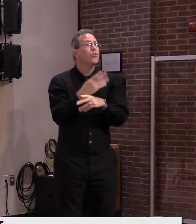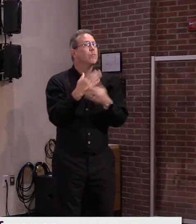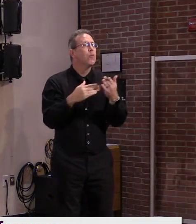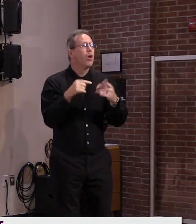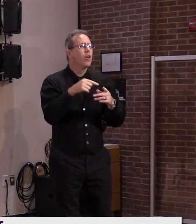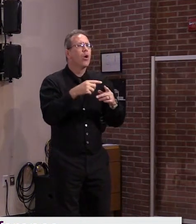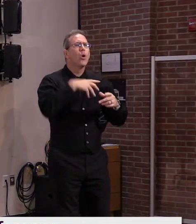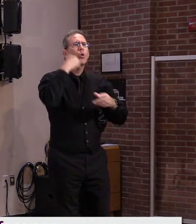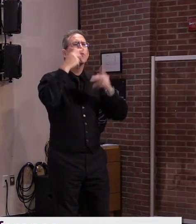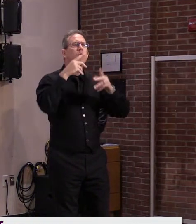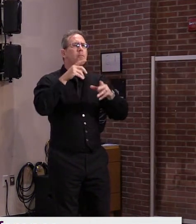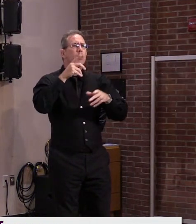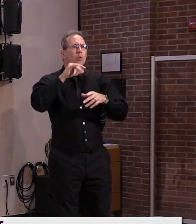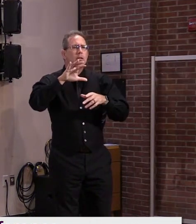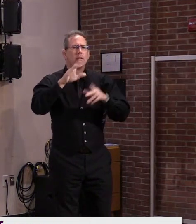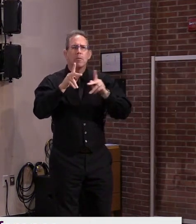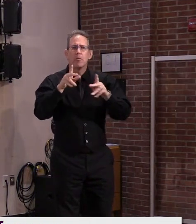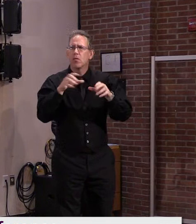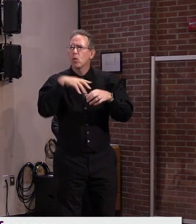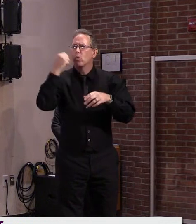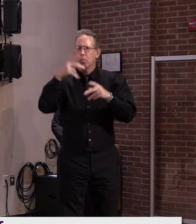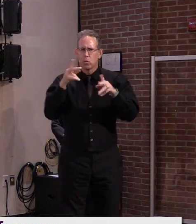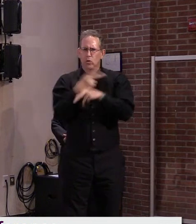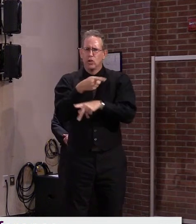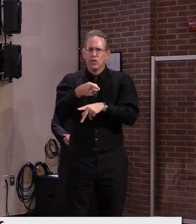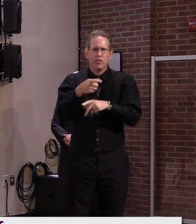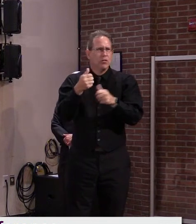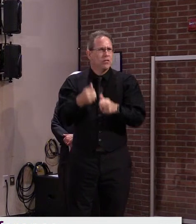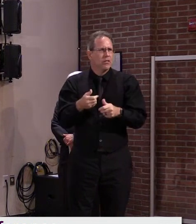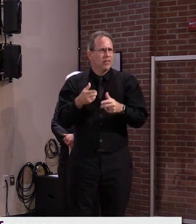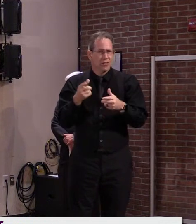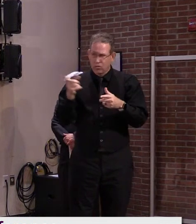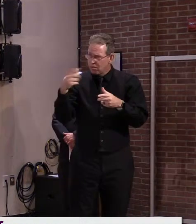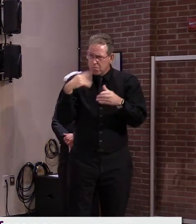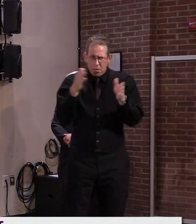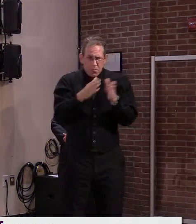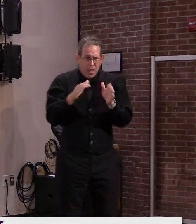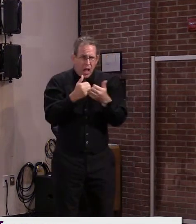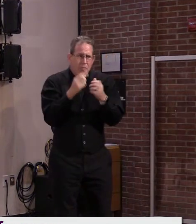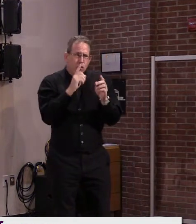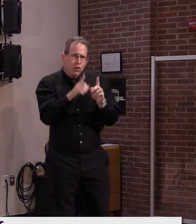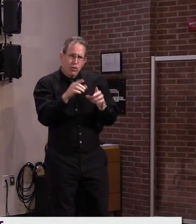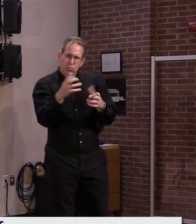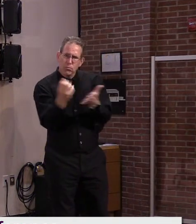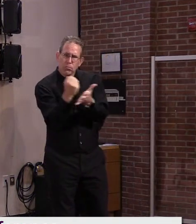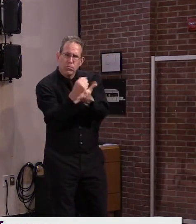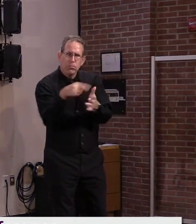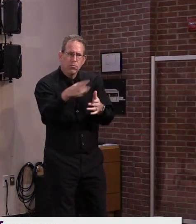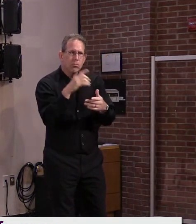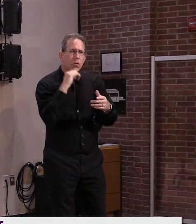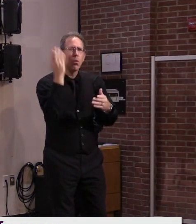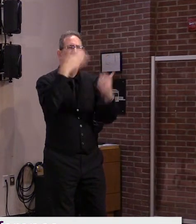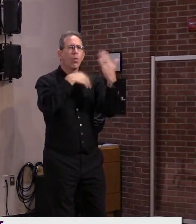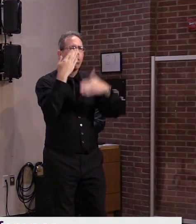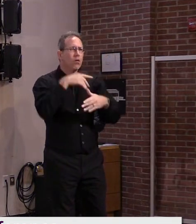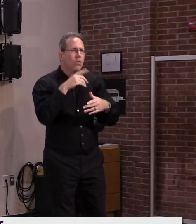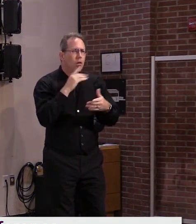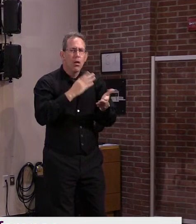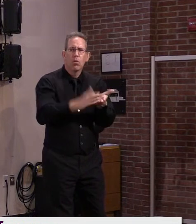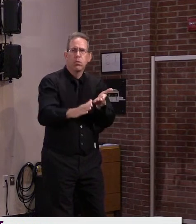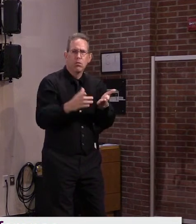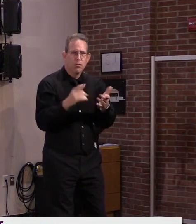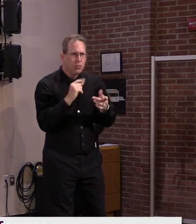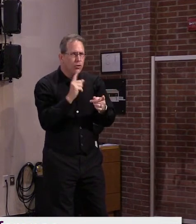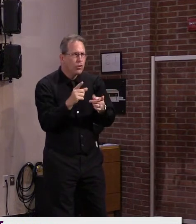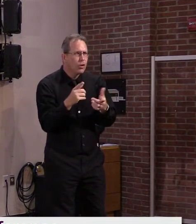any kind of initiative to make sure that BIPOC Vermonters, who may already be struggling with